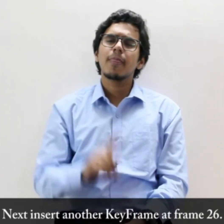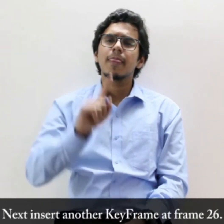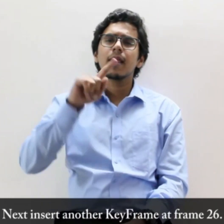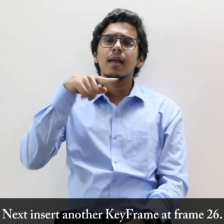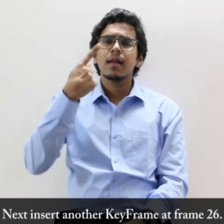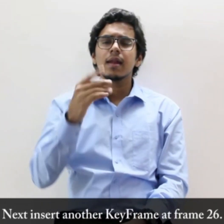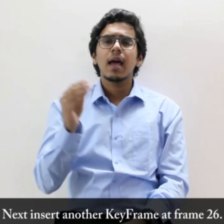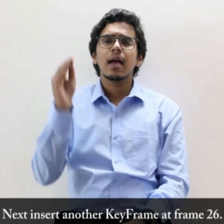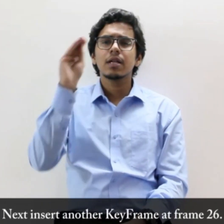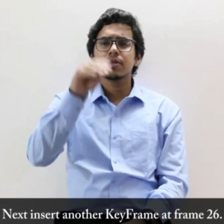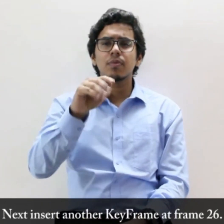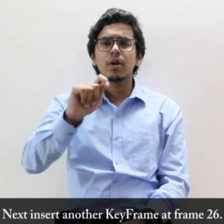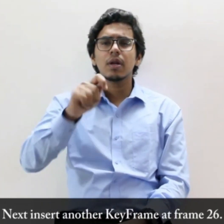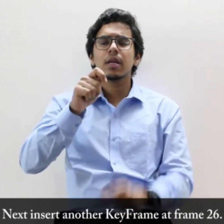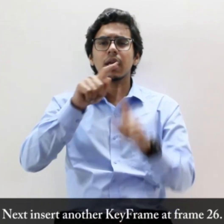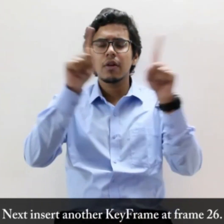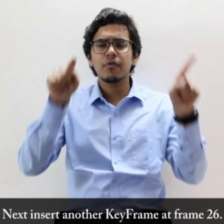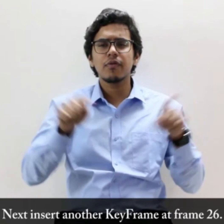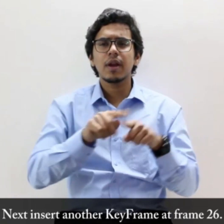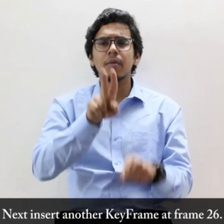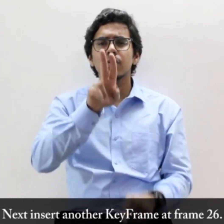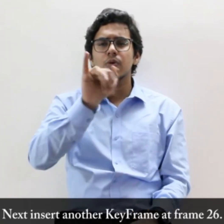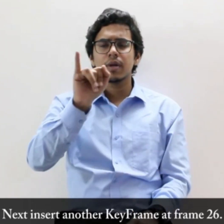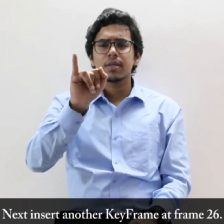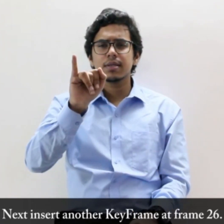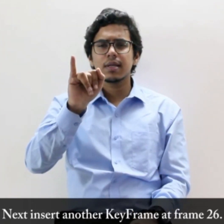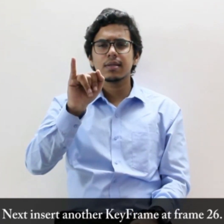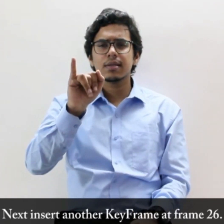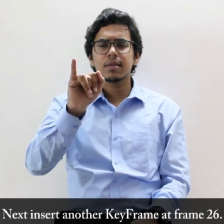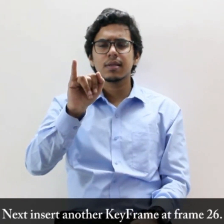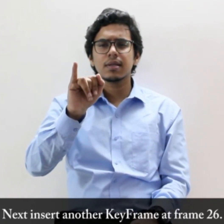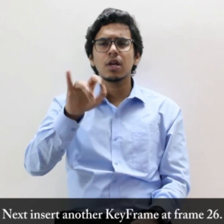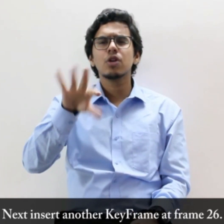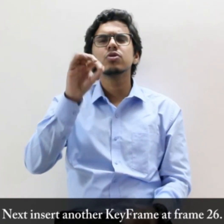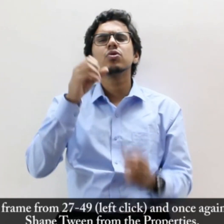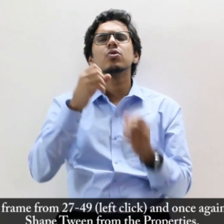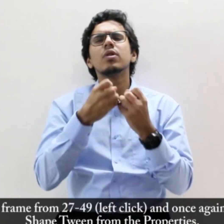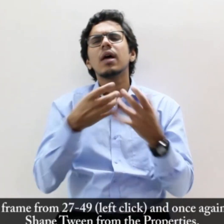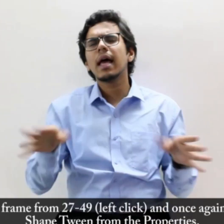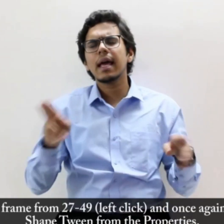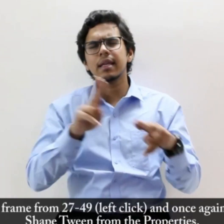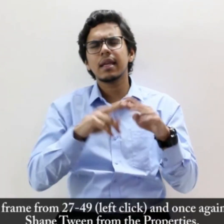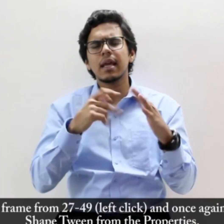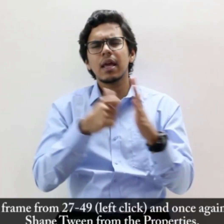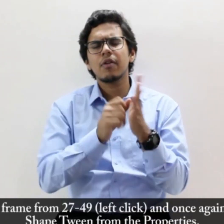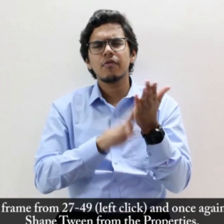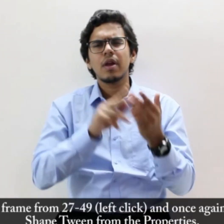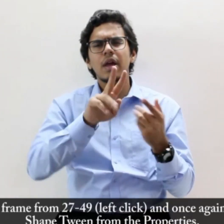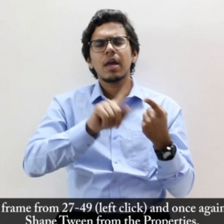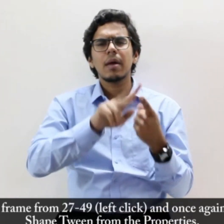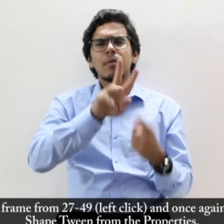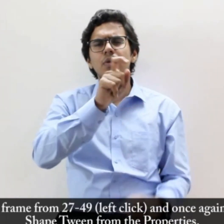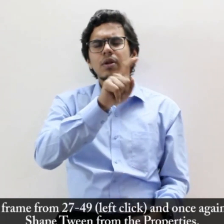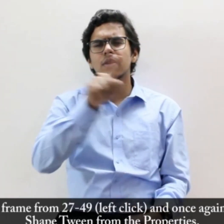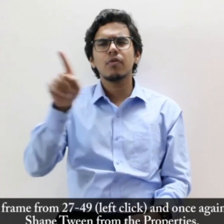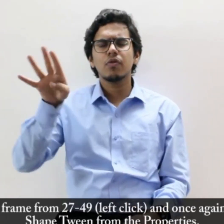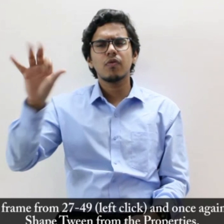Now insert another keyframe at frame 26. Choose any frame from 27 to